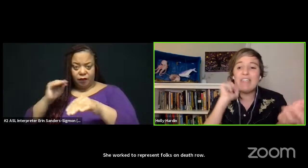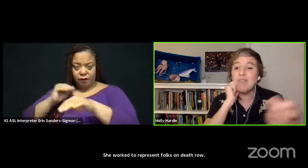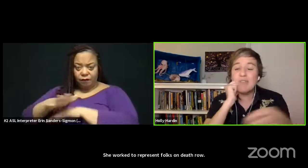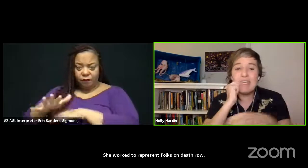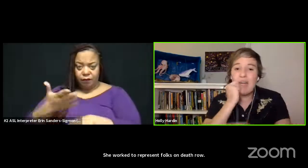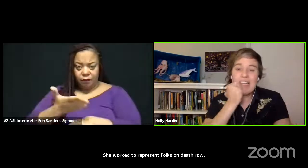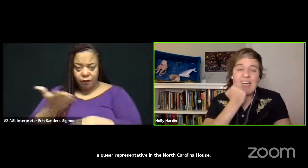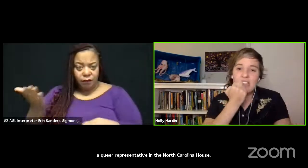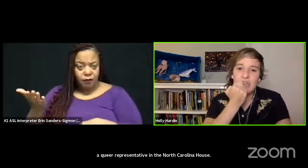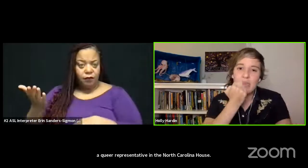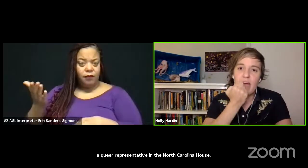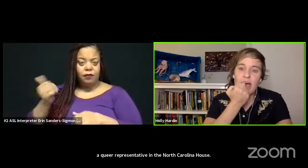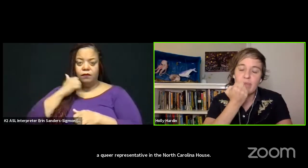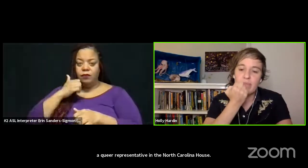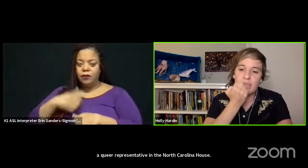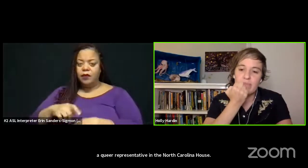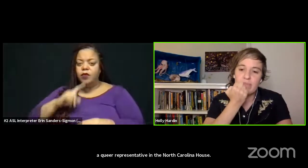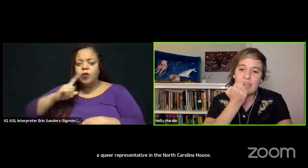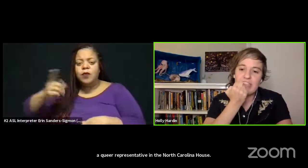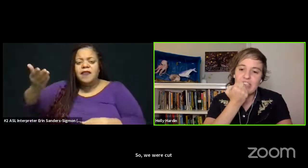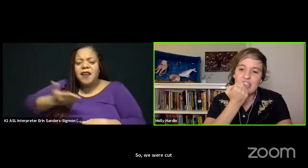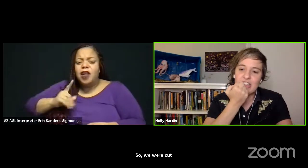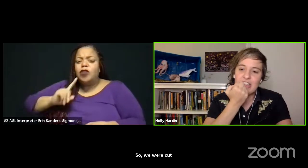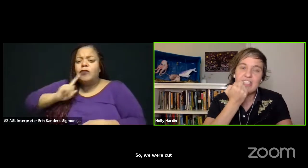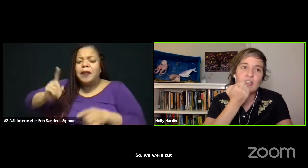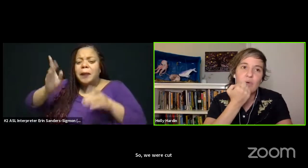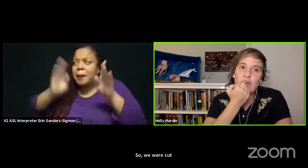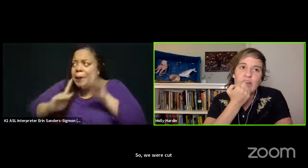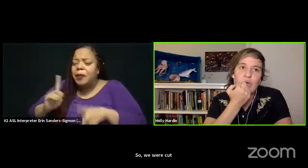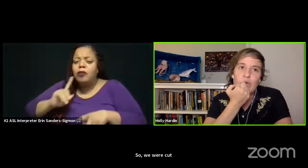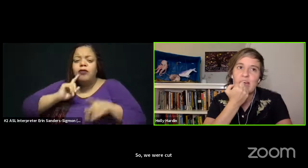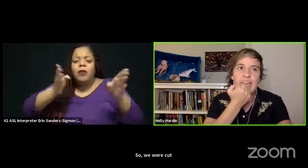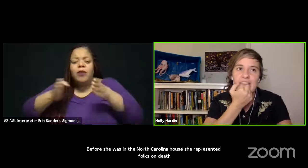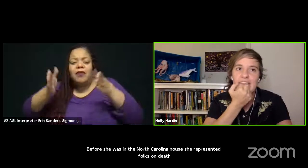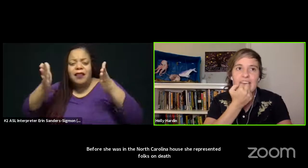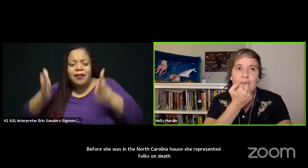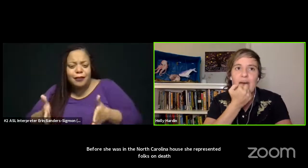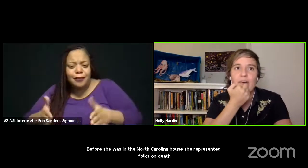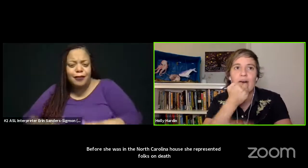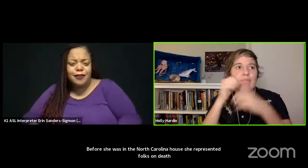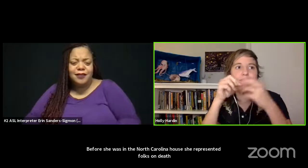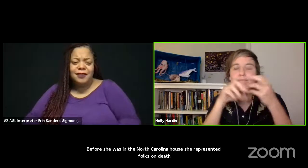real issues into my classroom is so critical